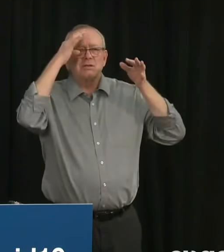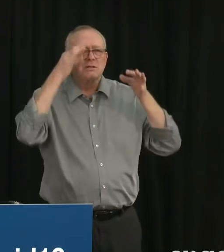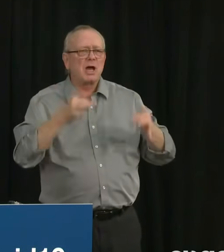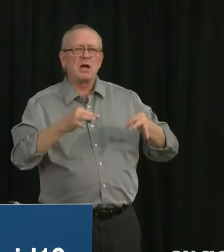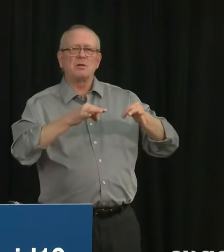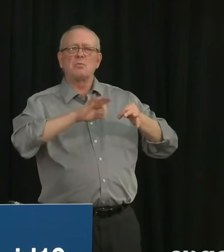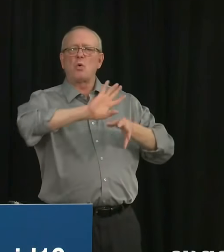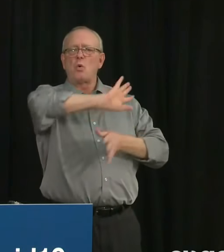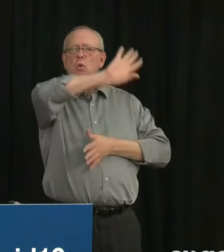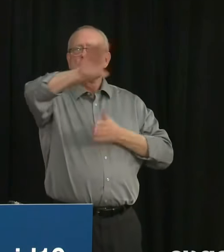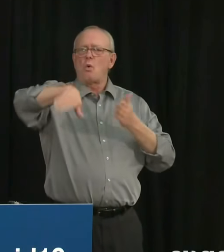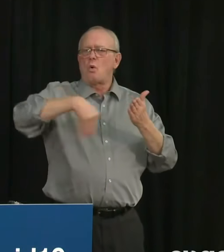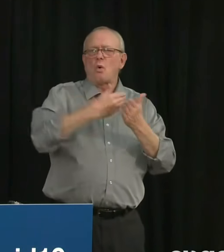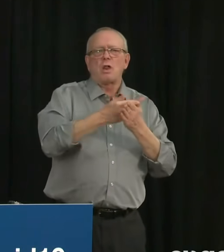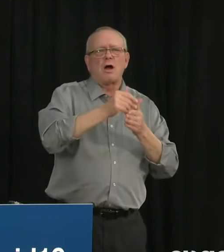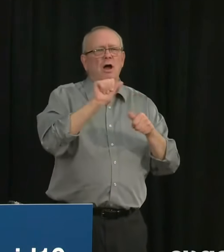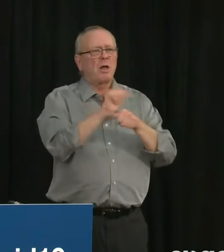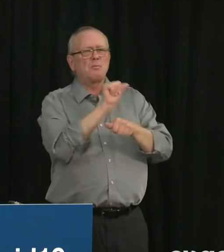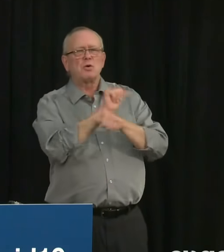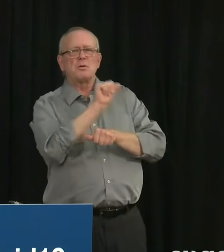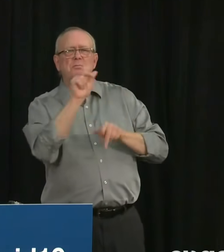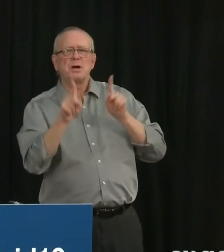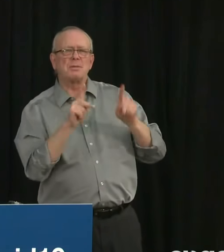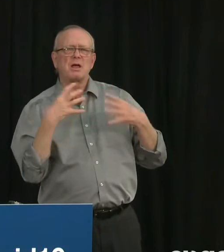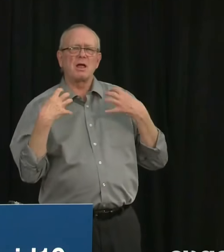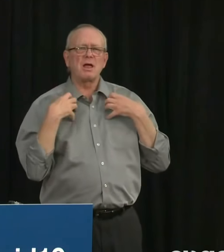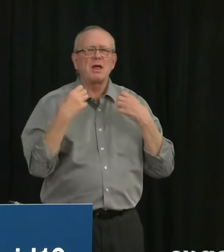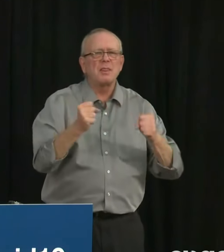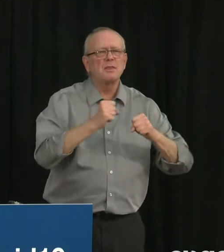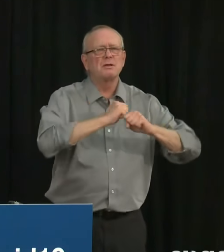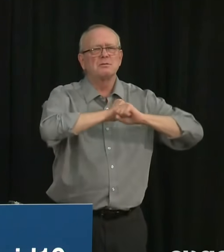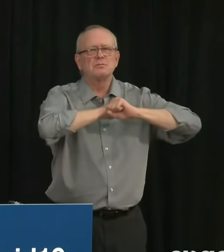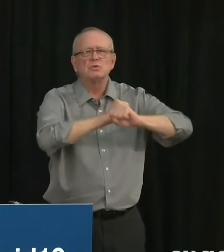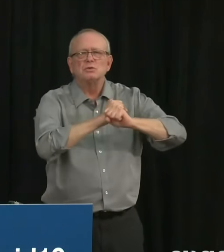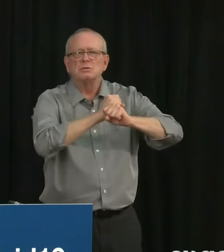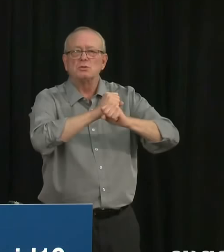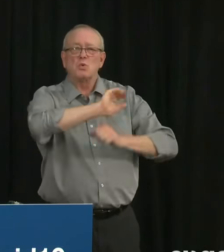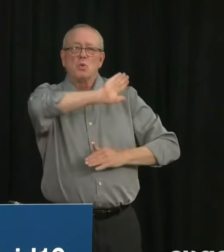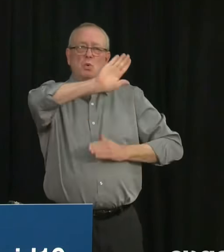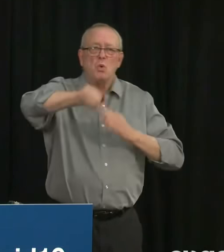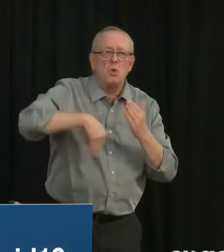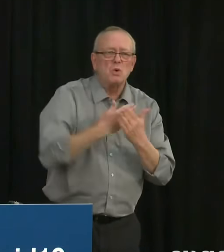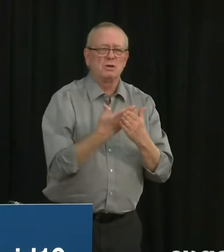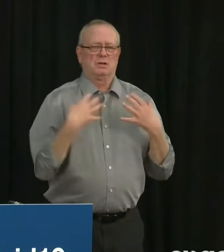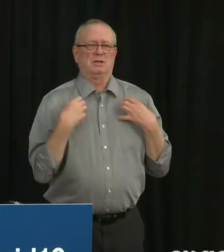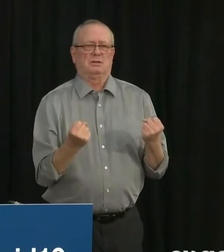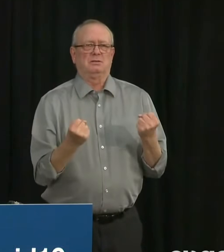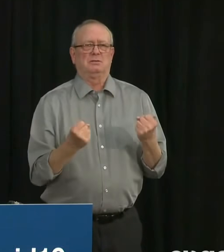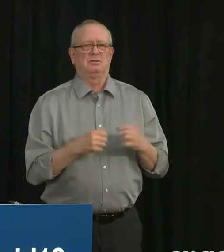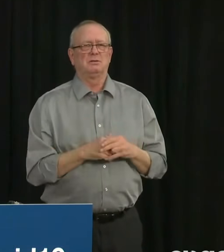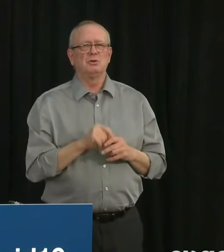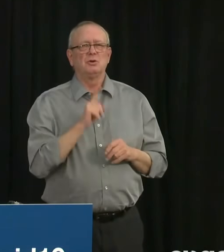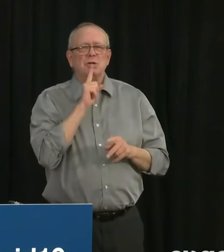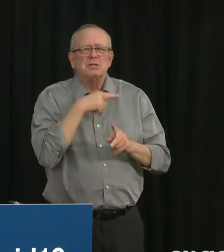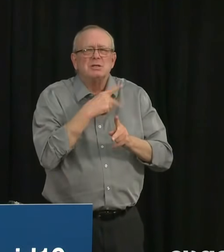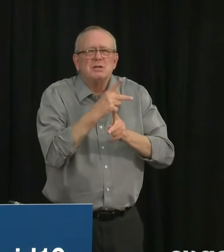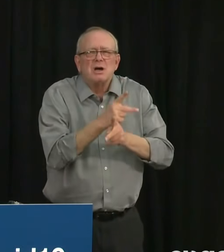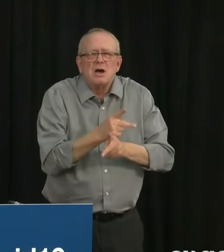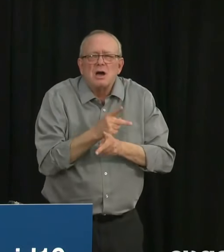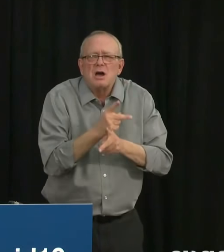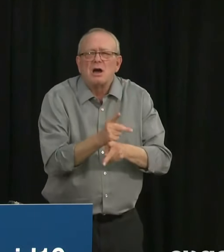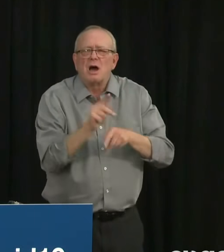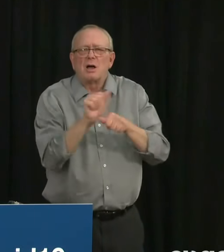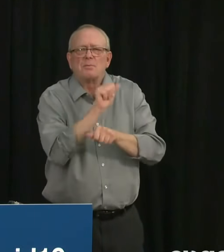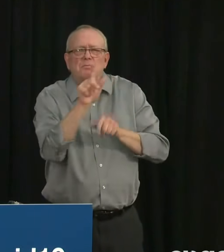Albertans. I take that responsibility seriously. I care deeply about the health of Albertans. It remains